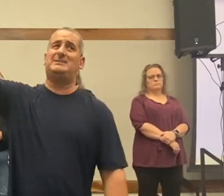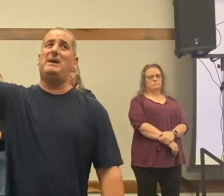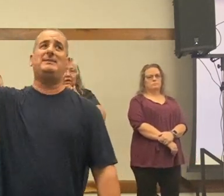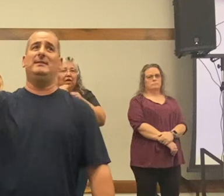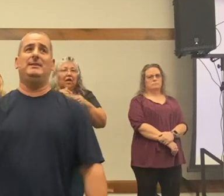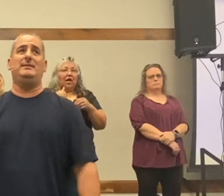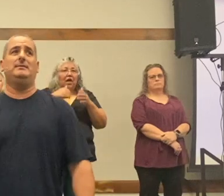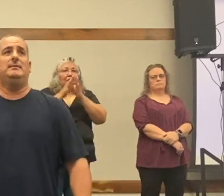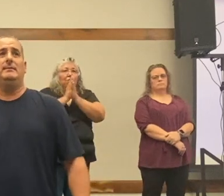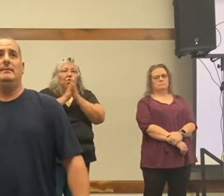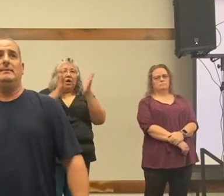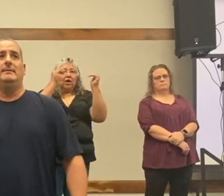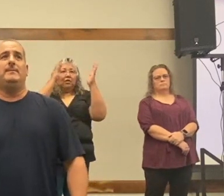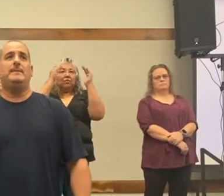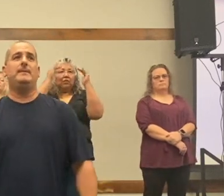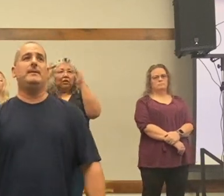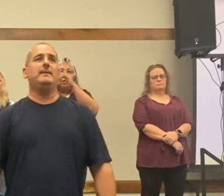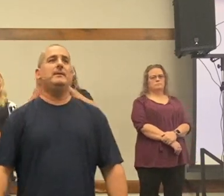pray expectantly.